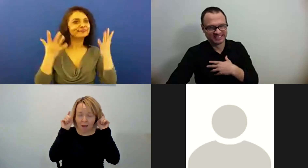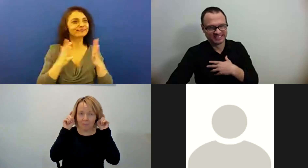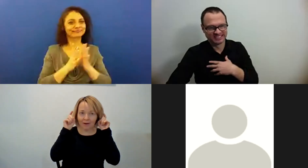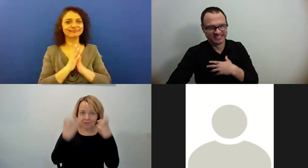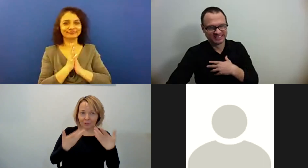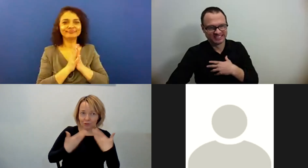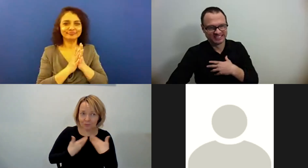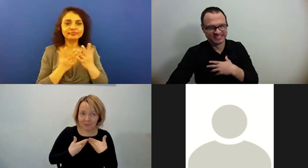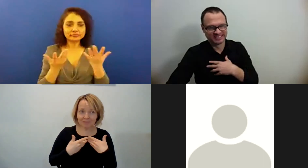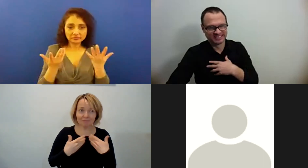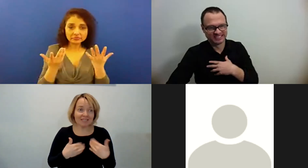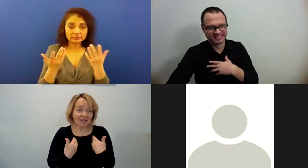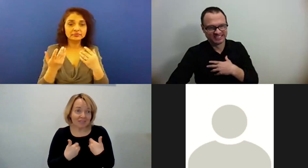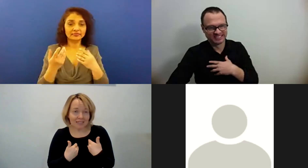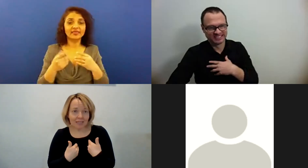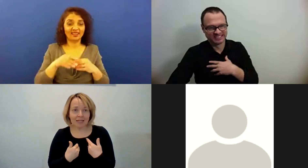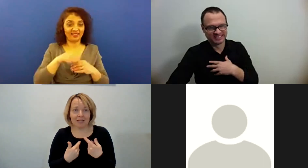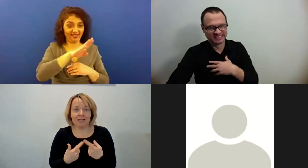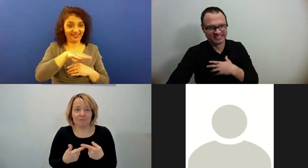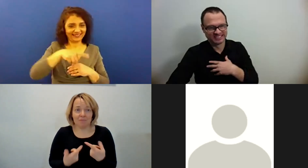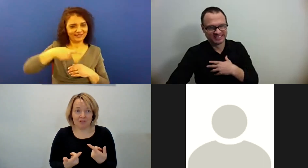won the award, she was given